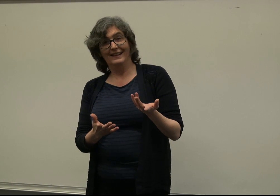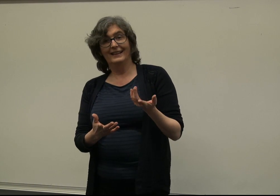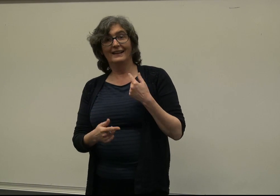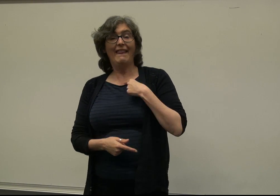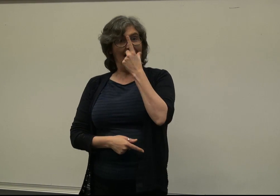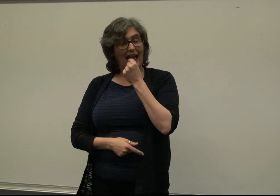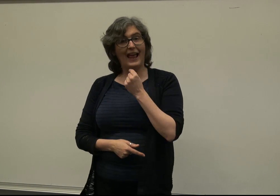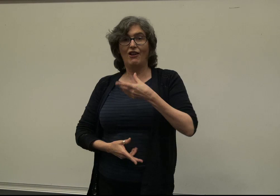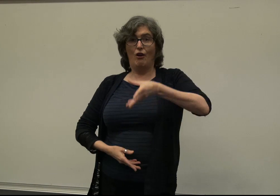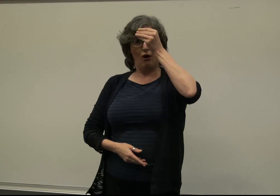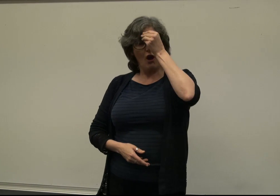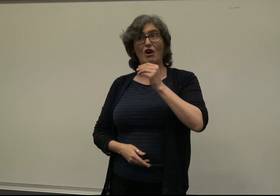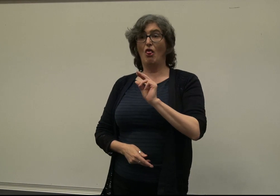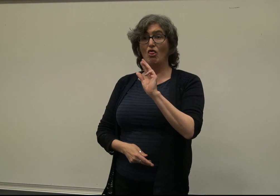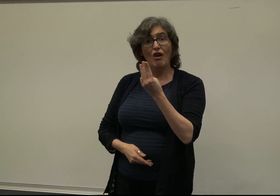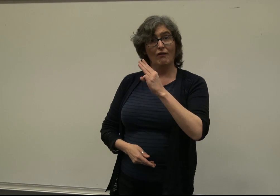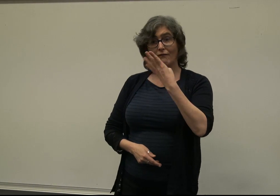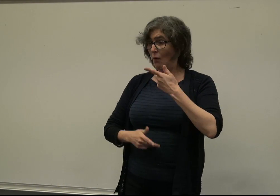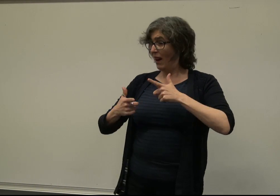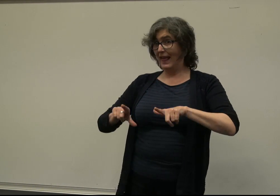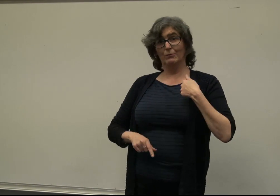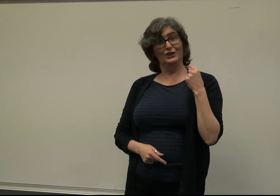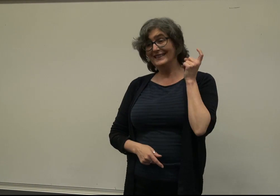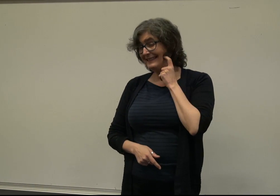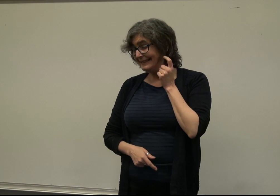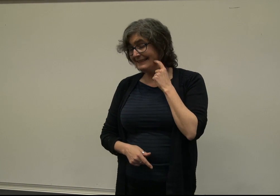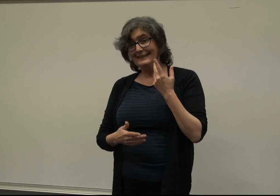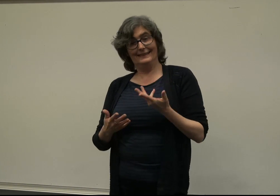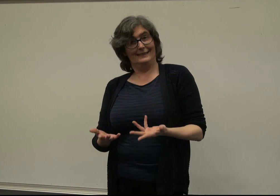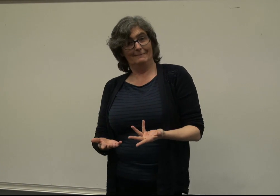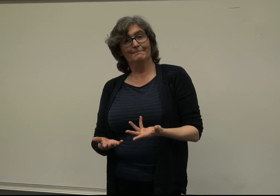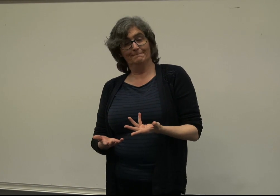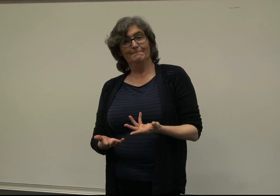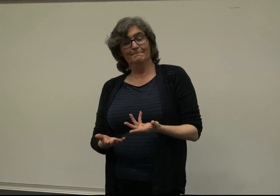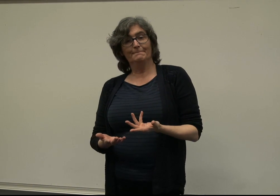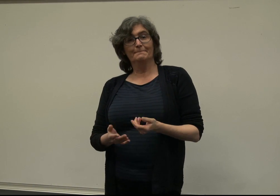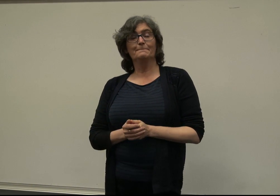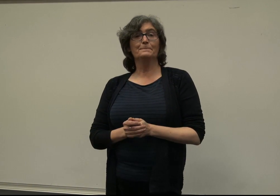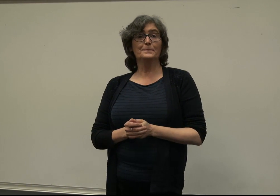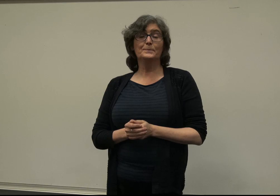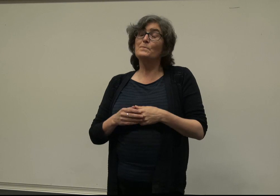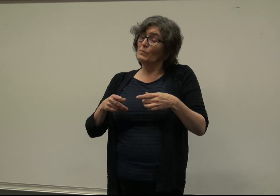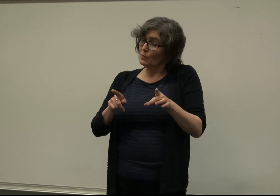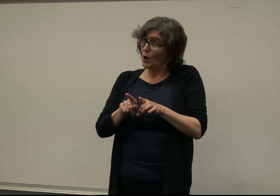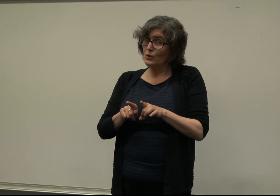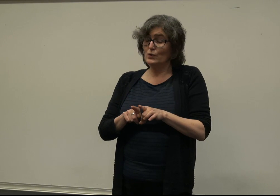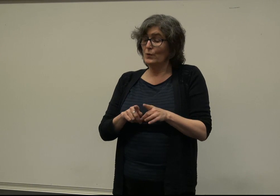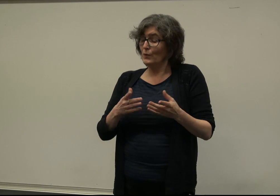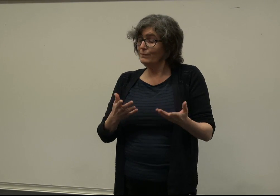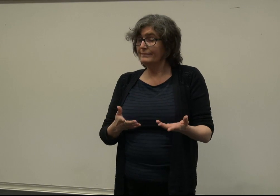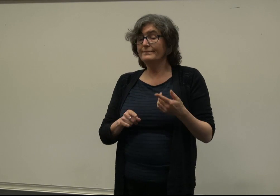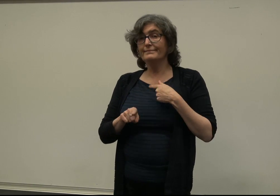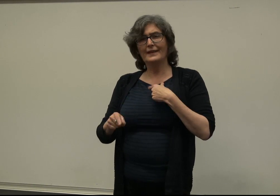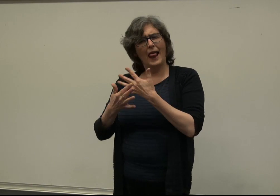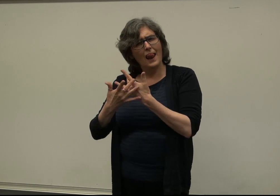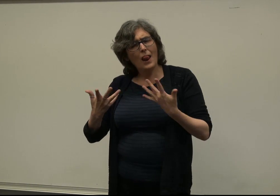fourth language. Other languages are easier to accommodate. And there is an increasing number of